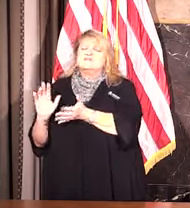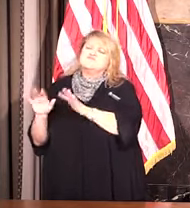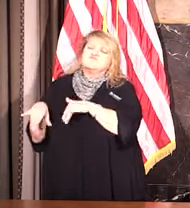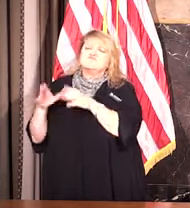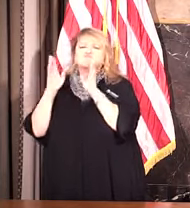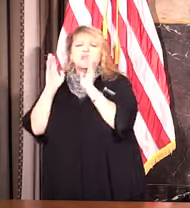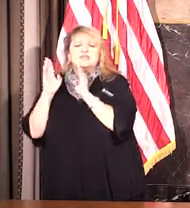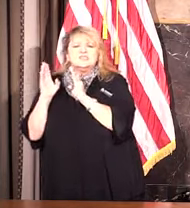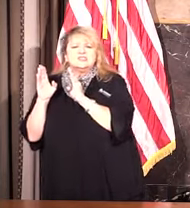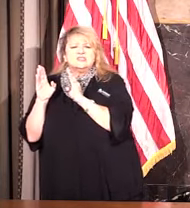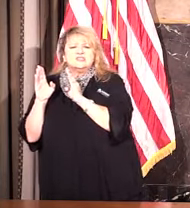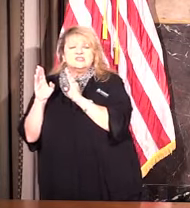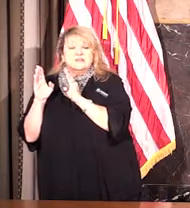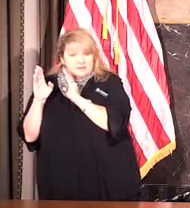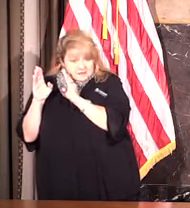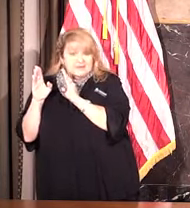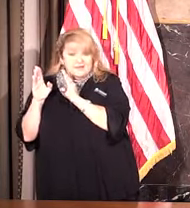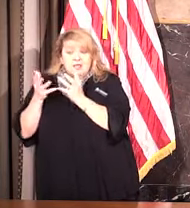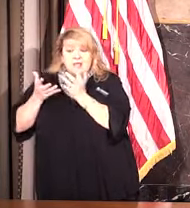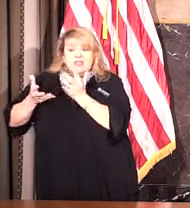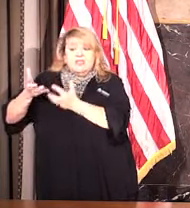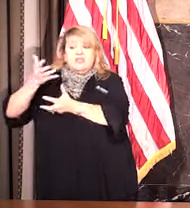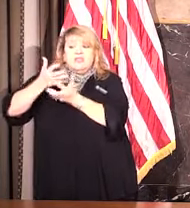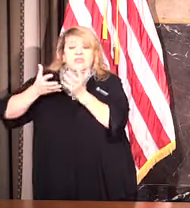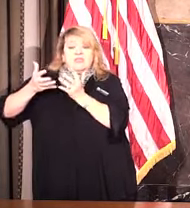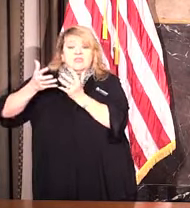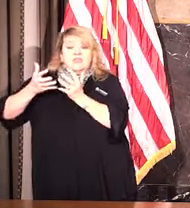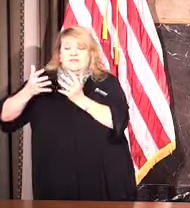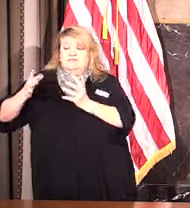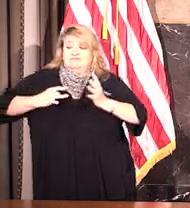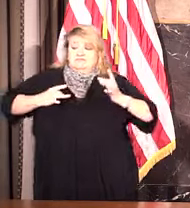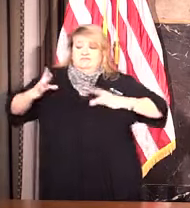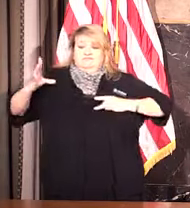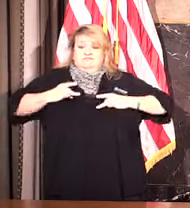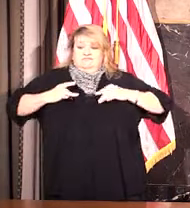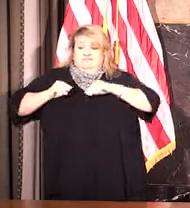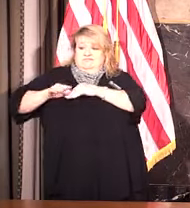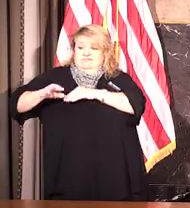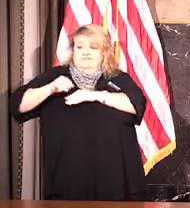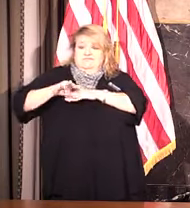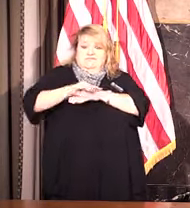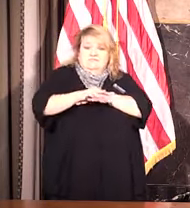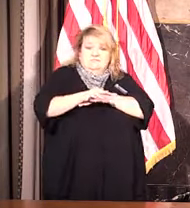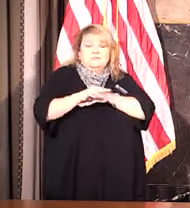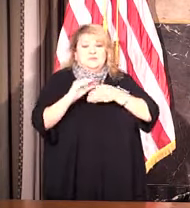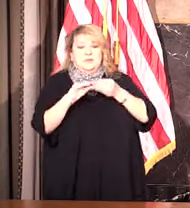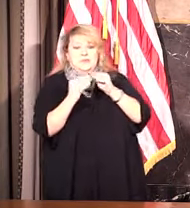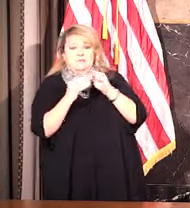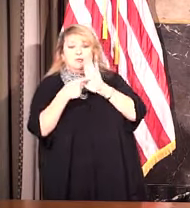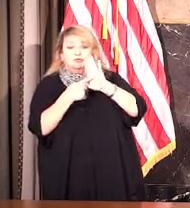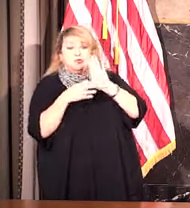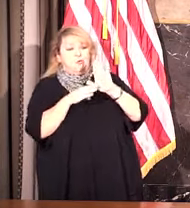And our numbers have deteriorated as a result of that. To put it into a little more context for you, the White House